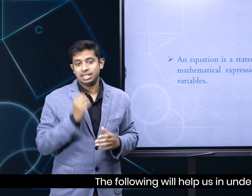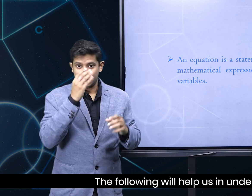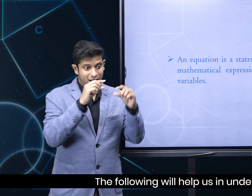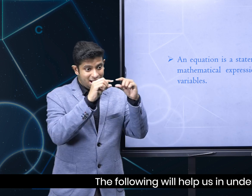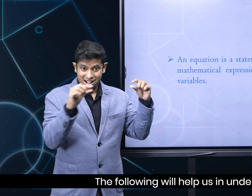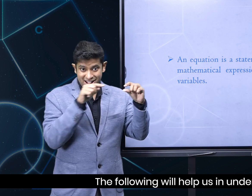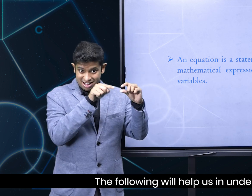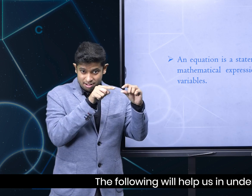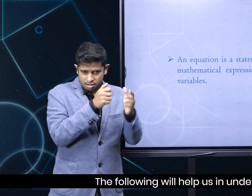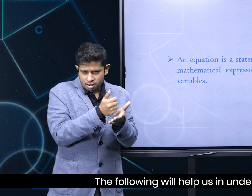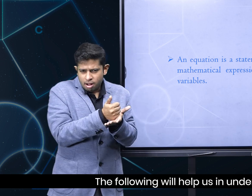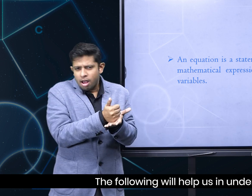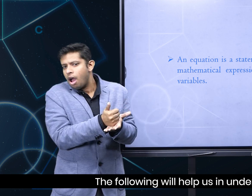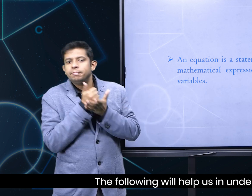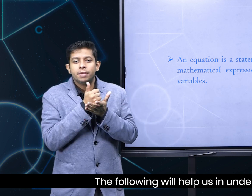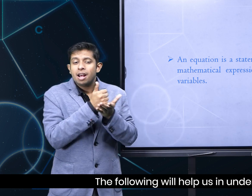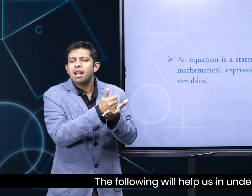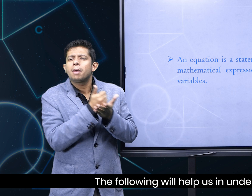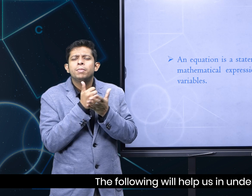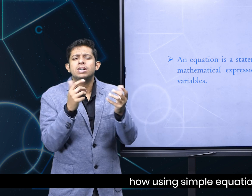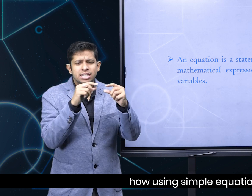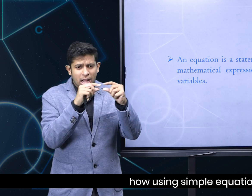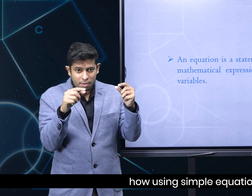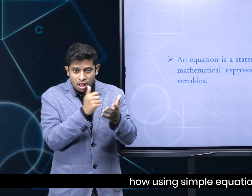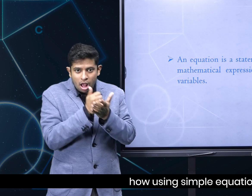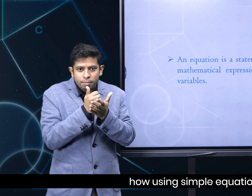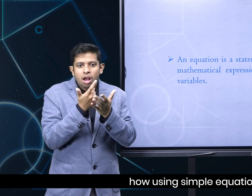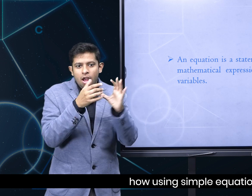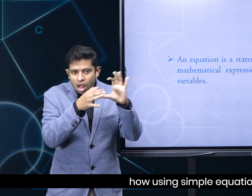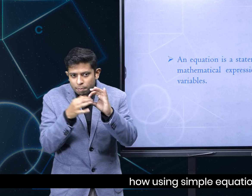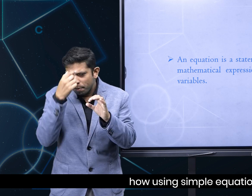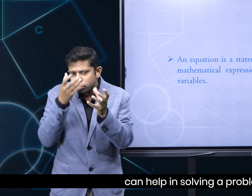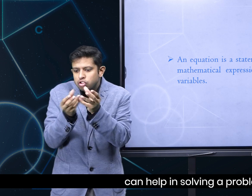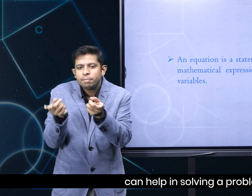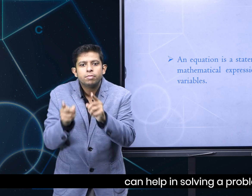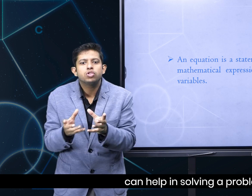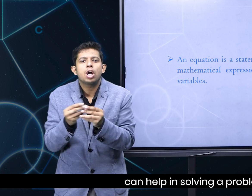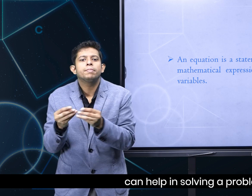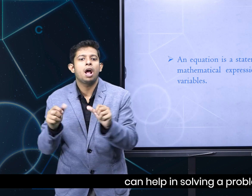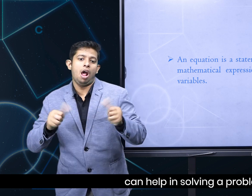The following will help us in understanding how using simple equations can help in solving a